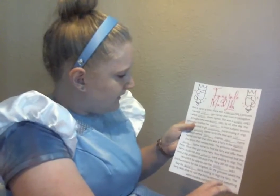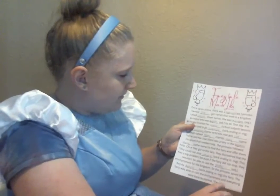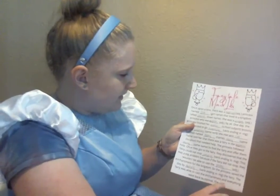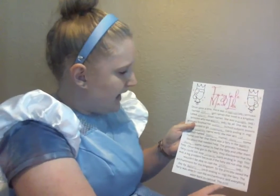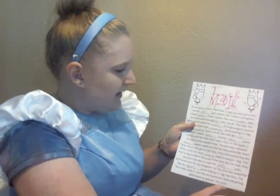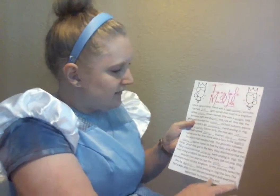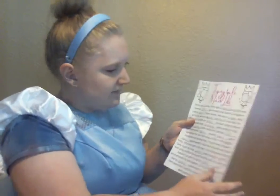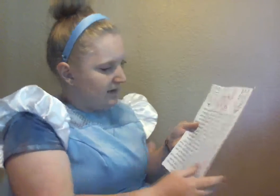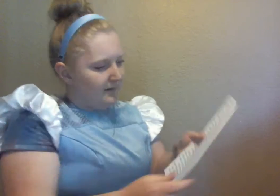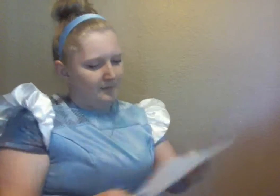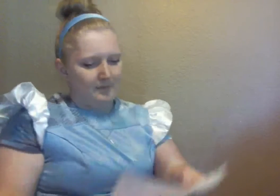named Elsa.